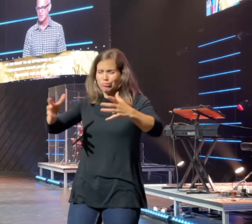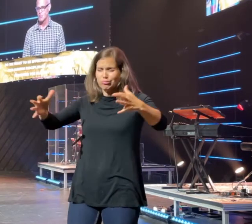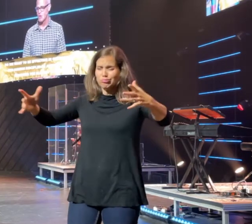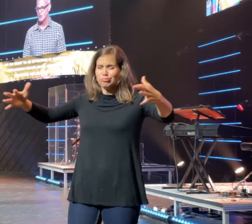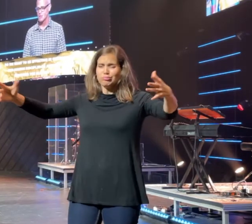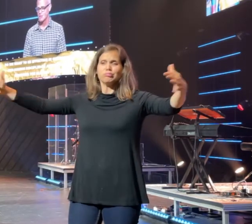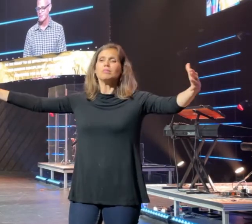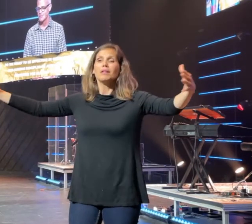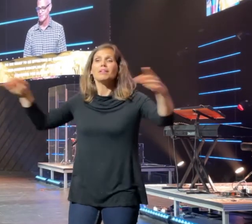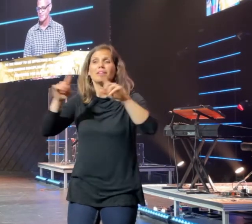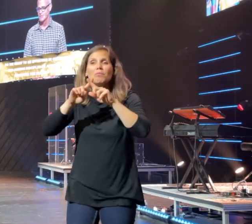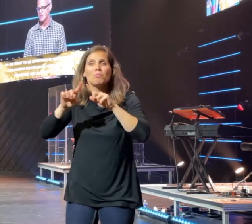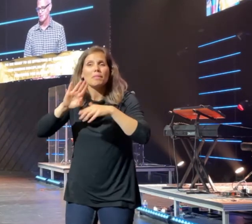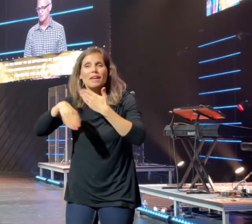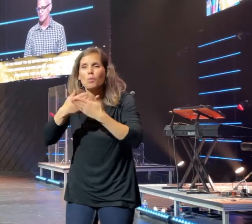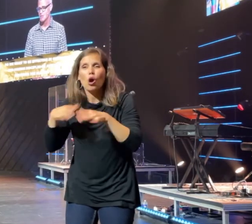But they were talking